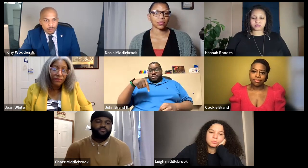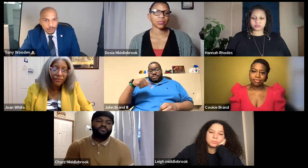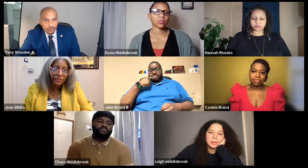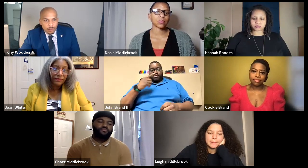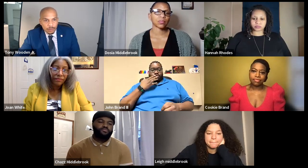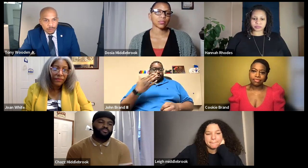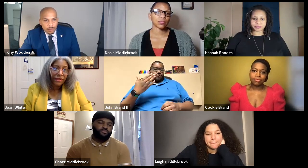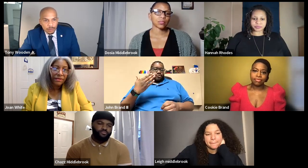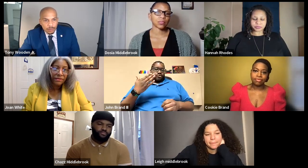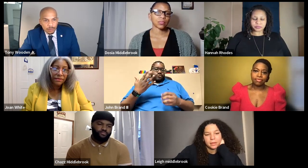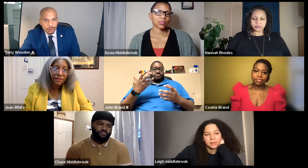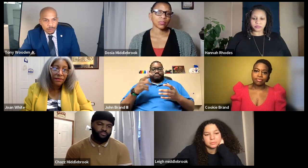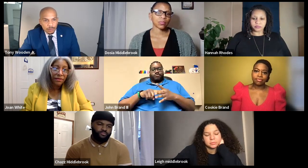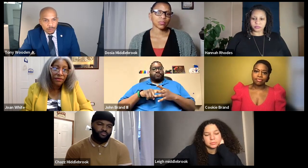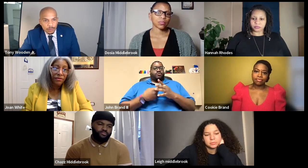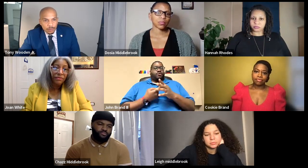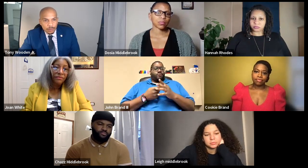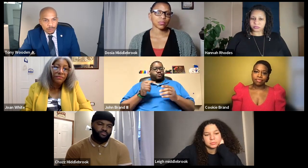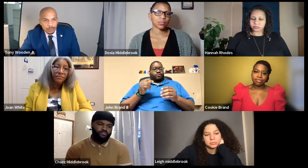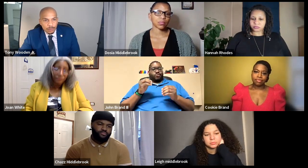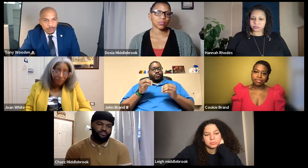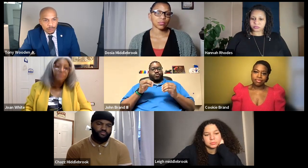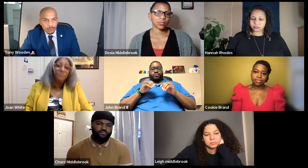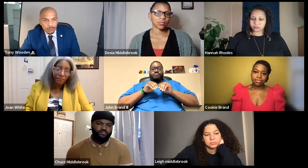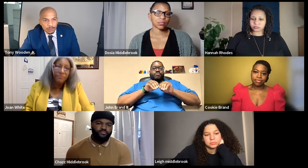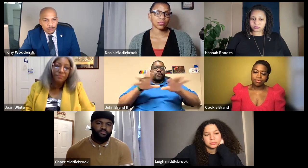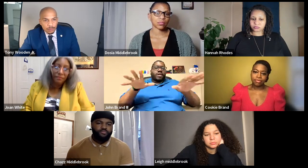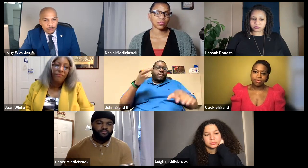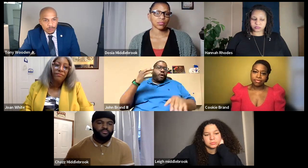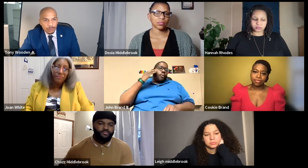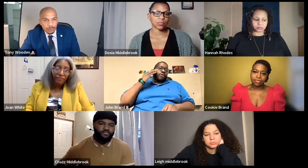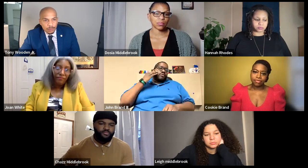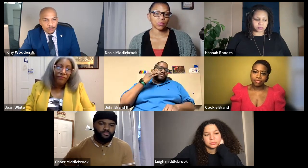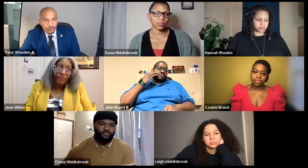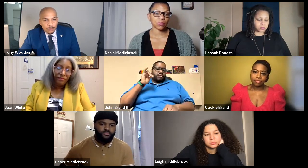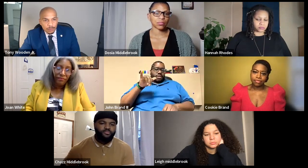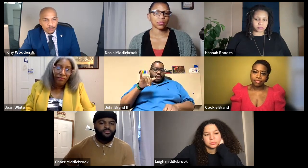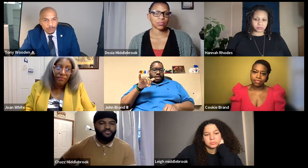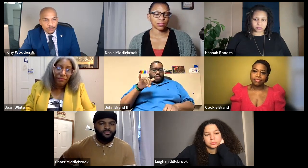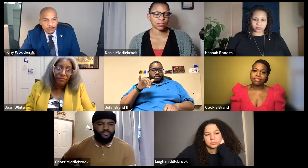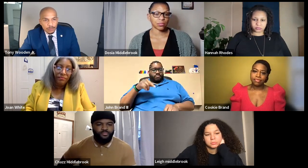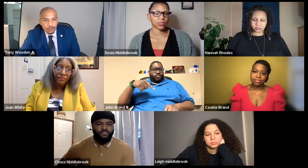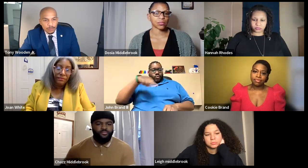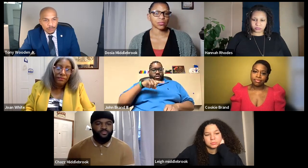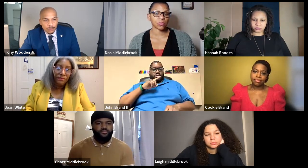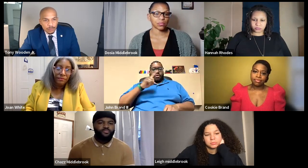there's several of us, but we haven't been spotlighted historically. So this is really just the beginning to be able